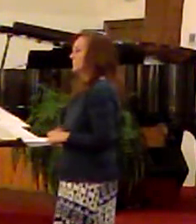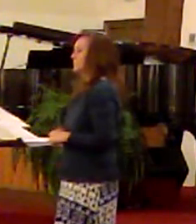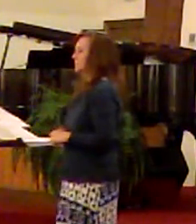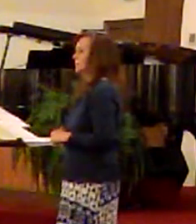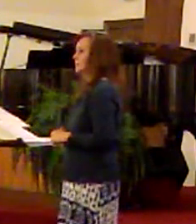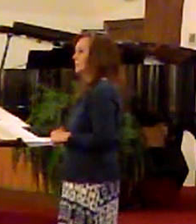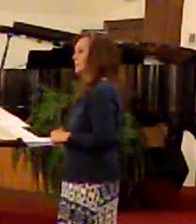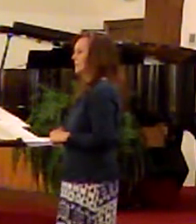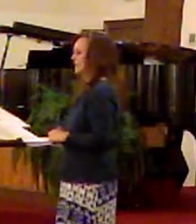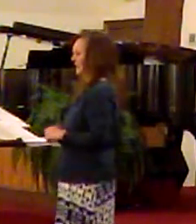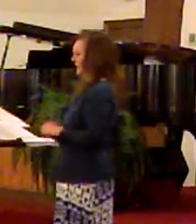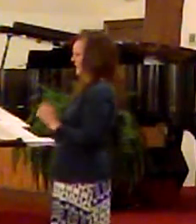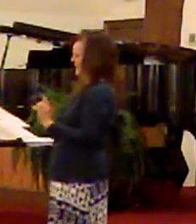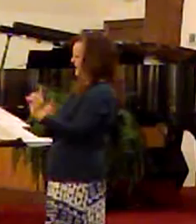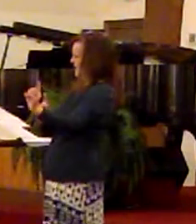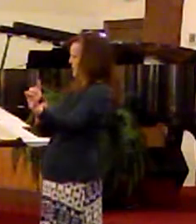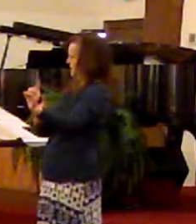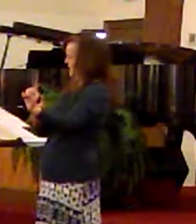why?